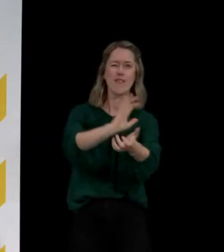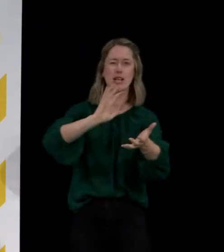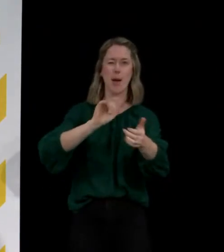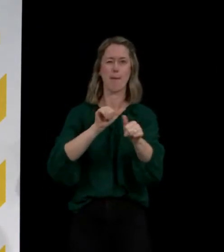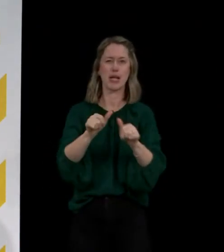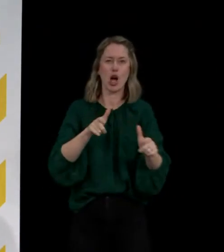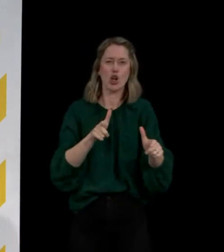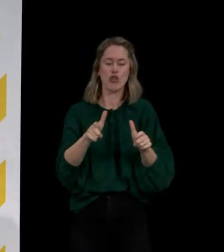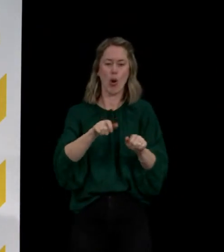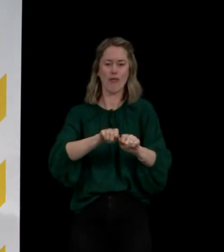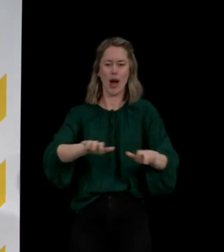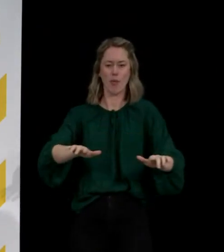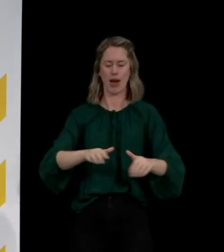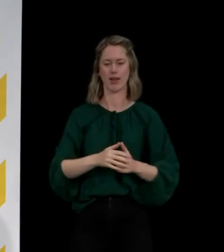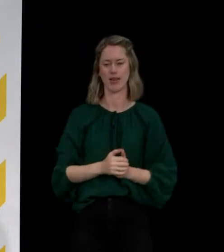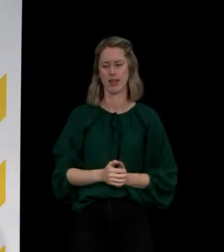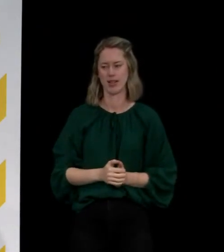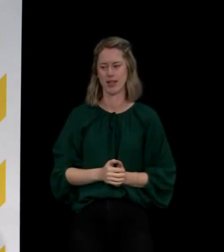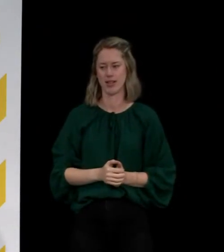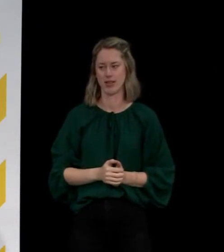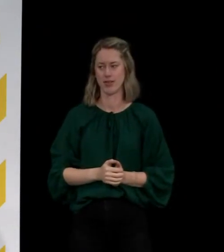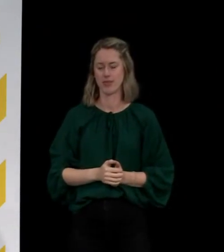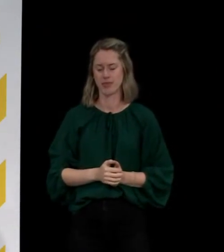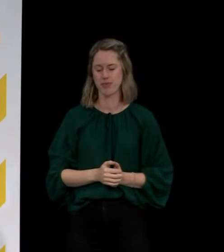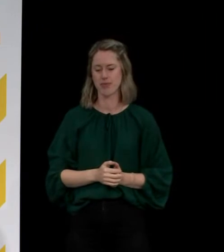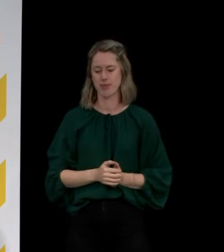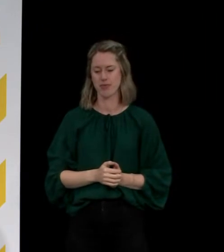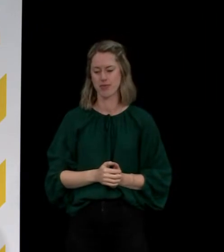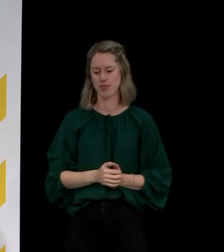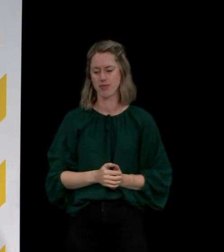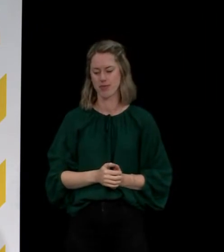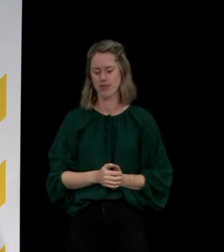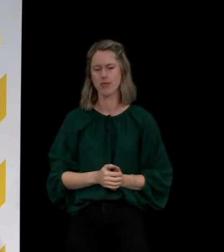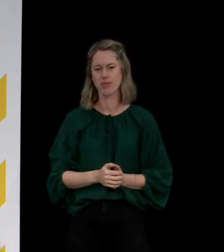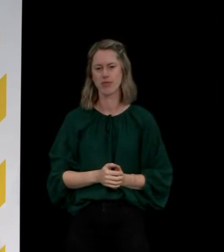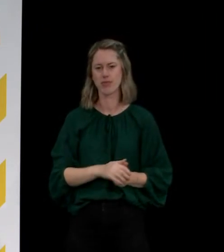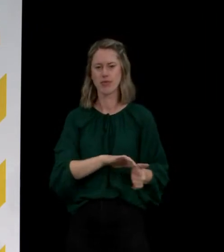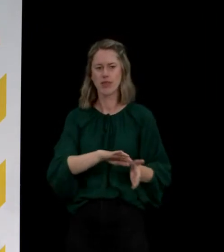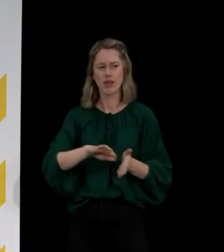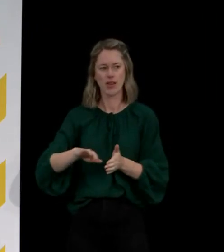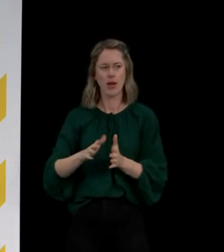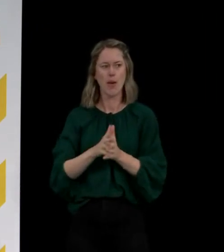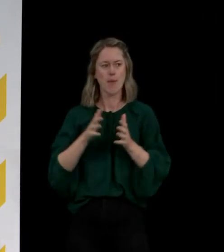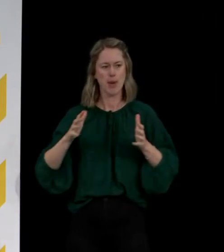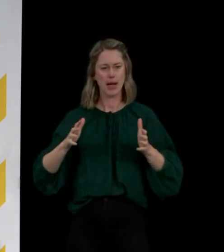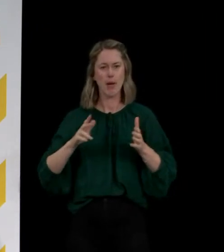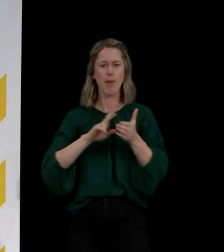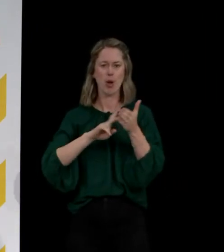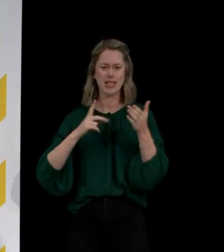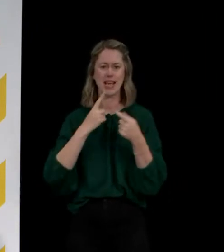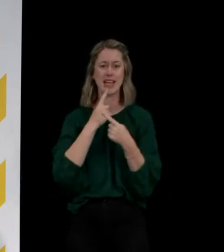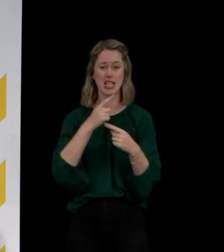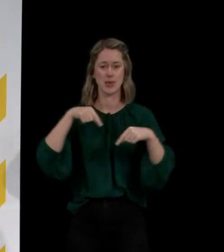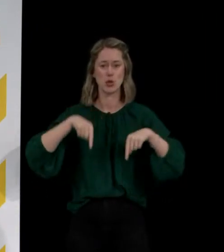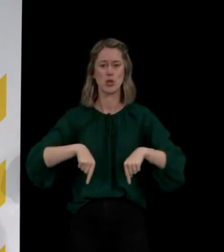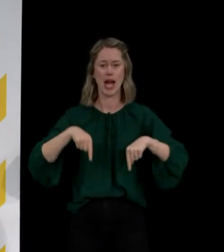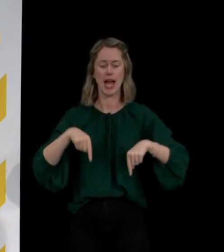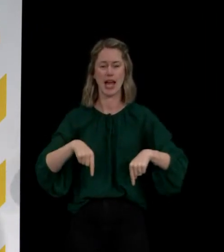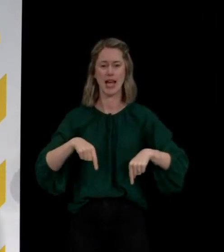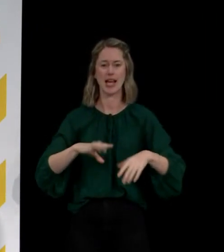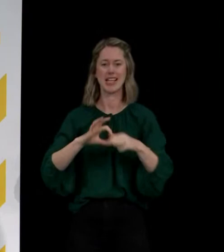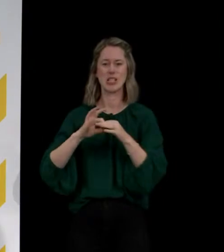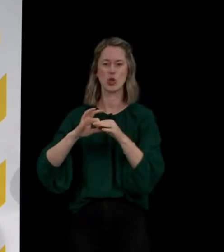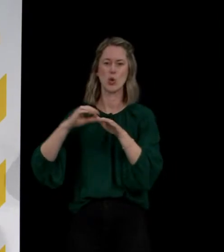control. Before I hand over to questions, I want to acknowledge the significant policy announcement that was made today